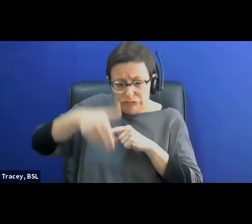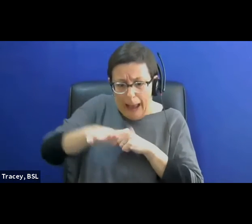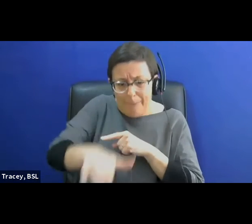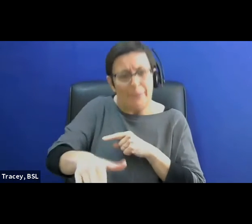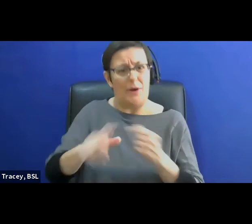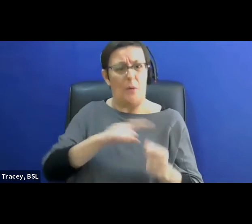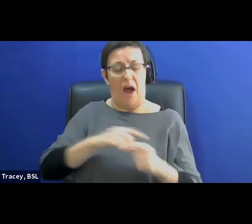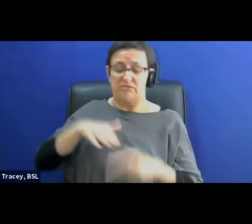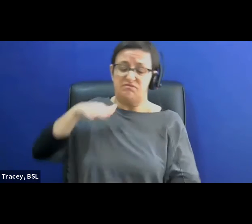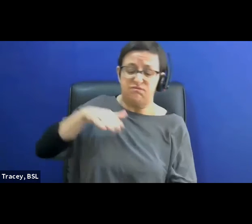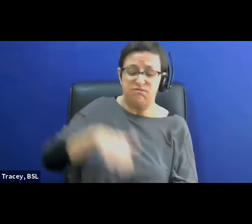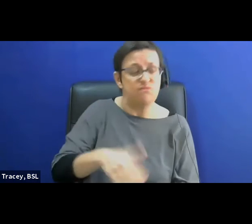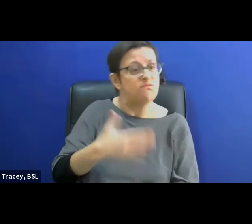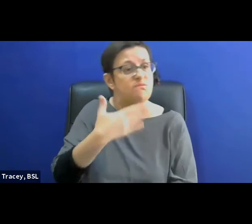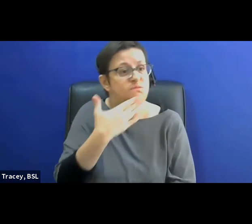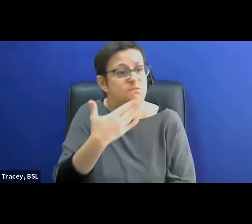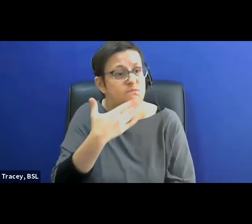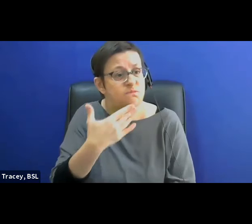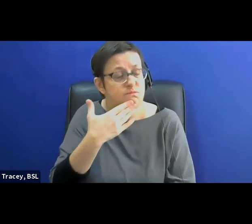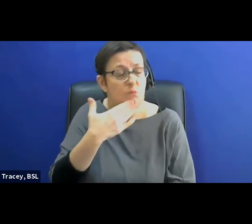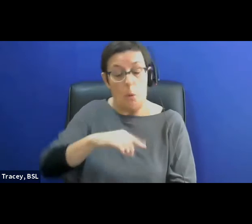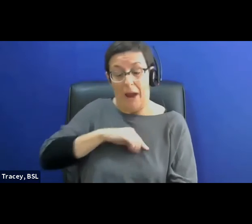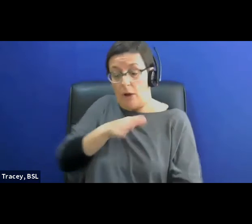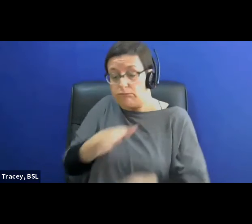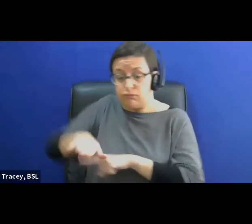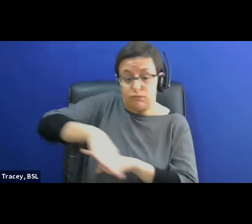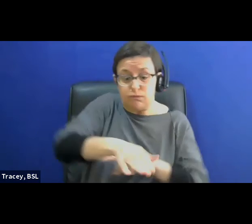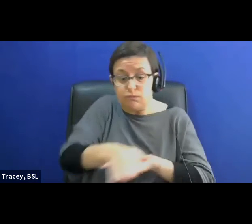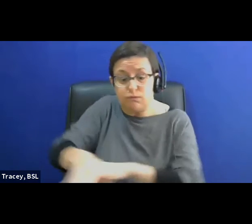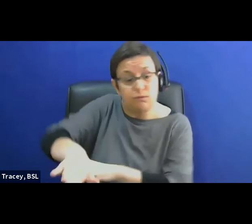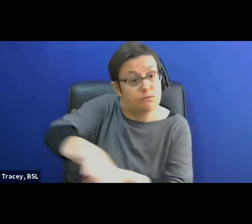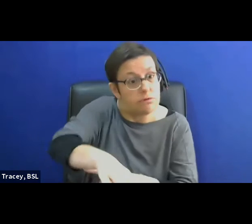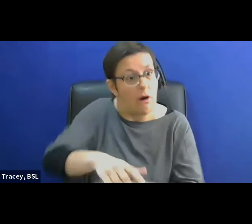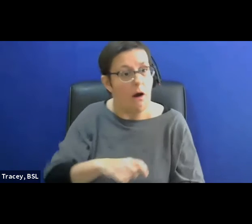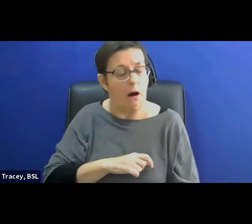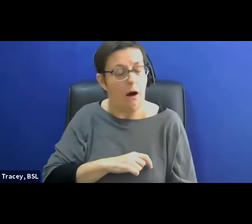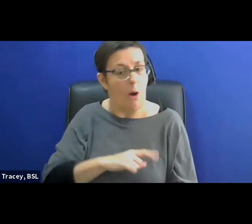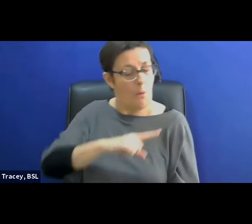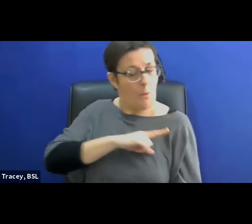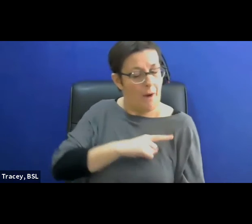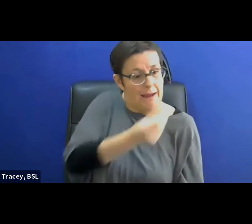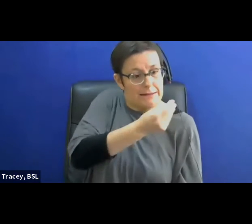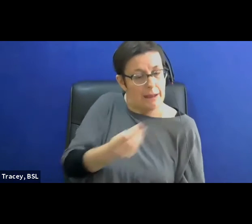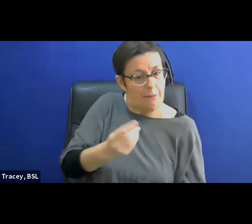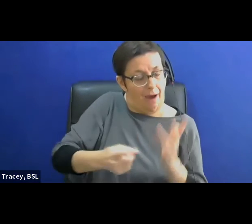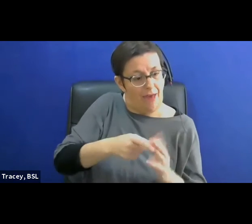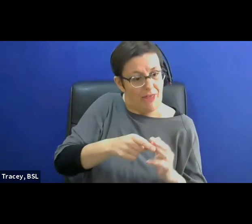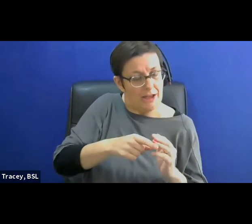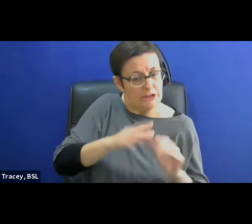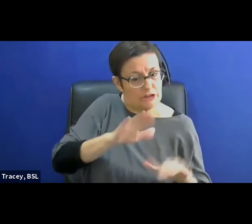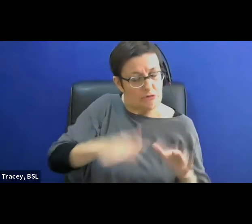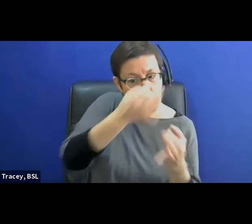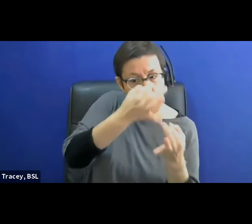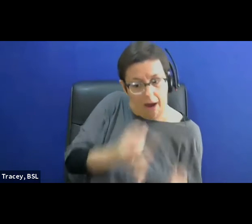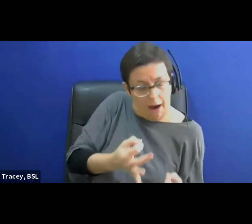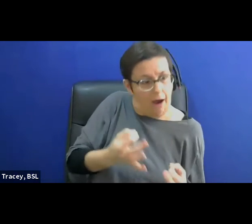you go down that ramp? Because then what might happen is that some of the able-bodied kids would come down that ramp as well.